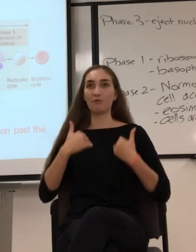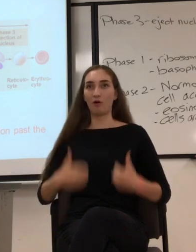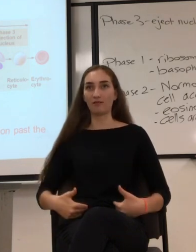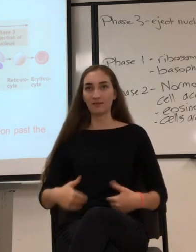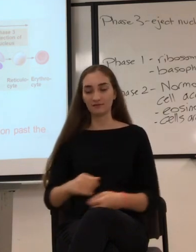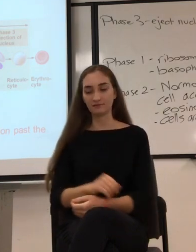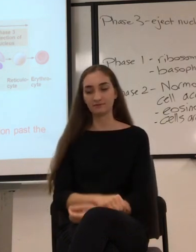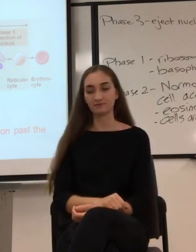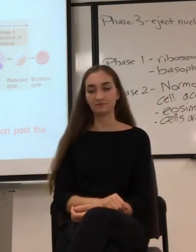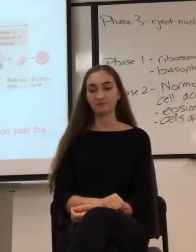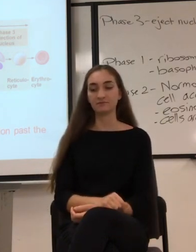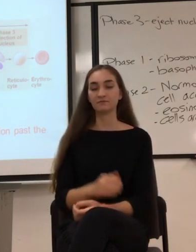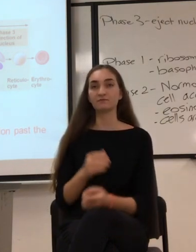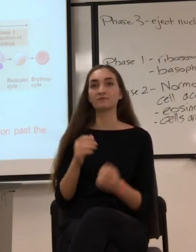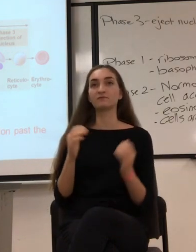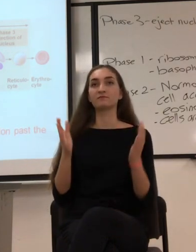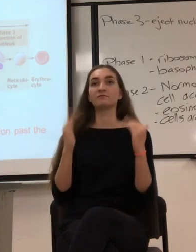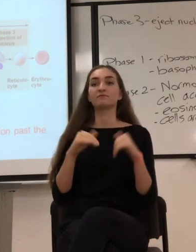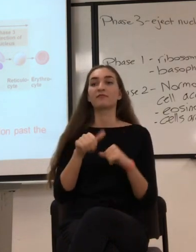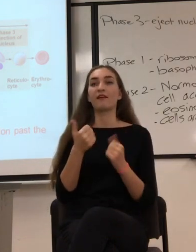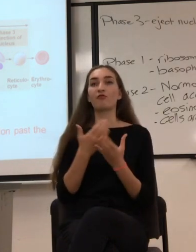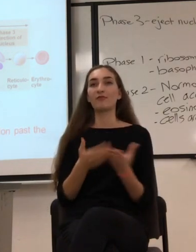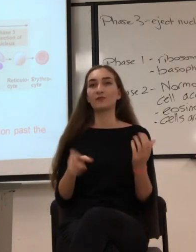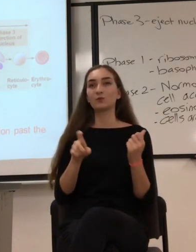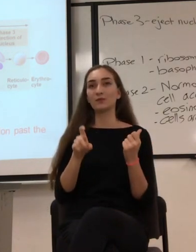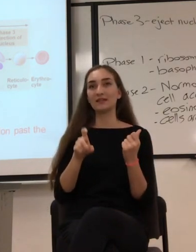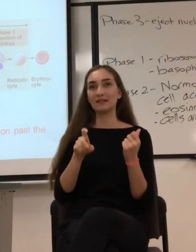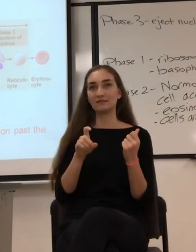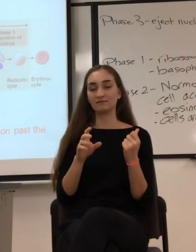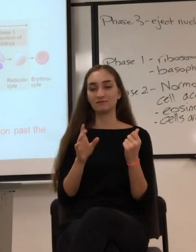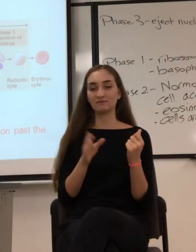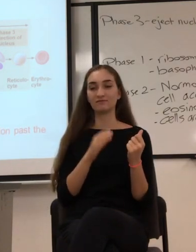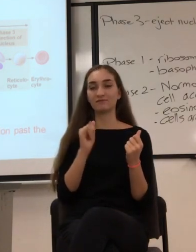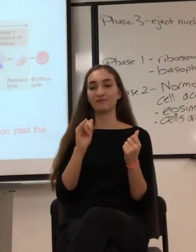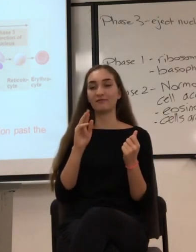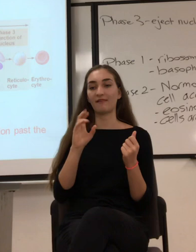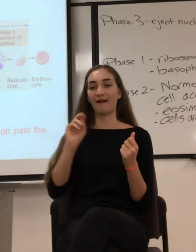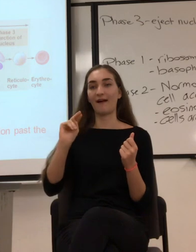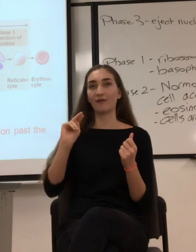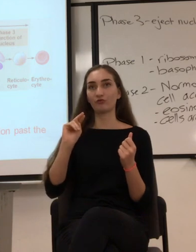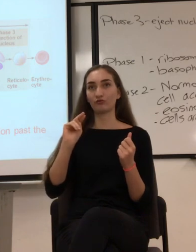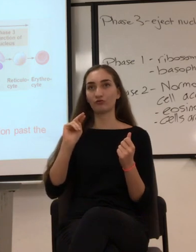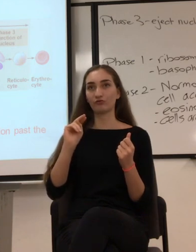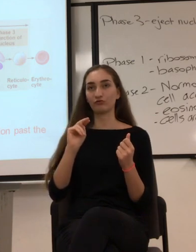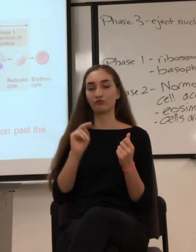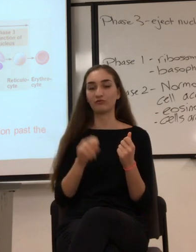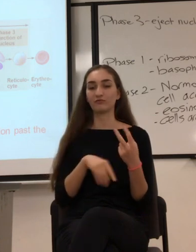Okay. And the other things that are needed besides EPO are iron and B12.